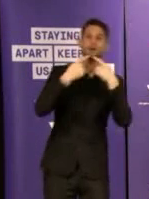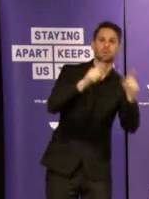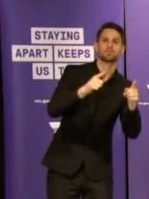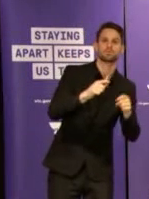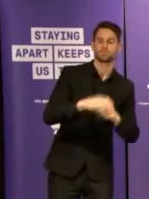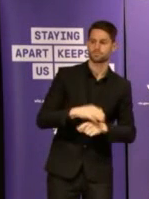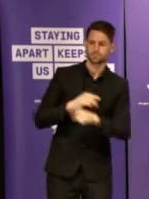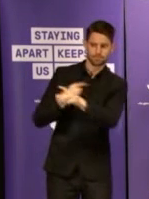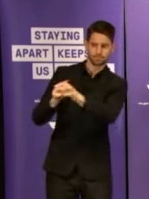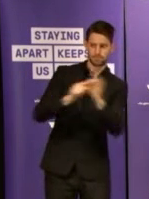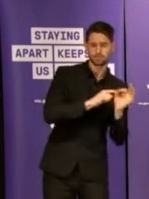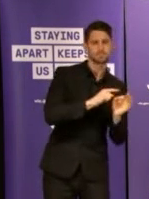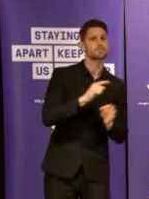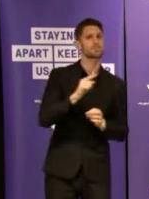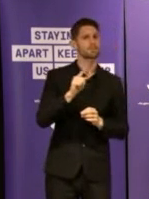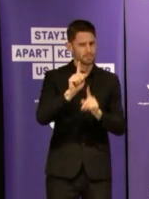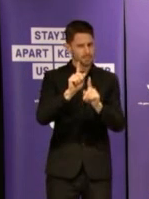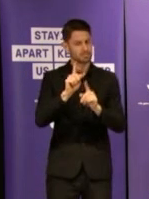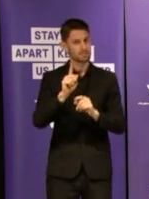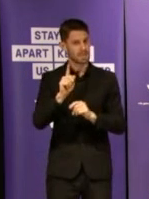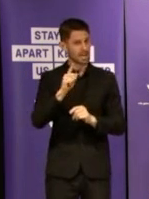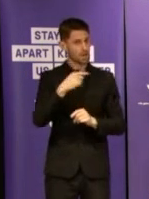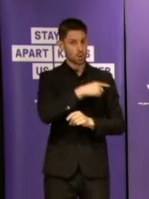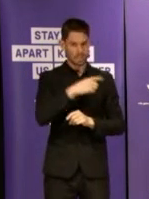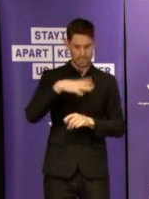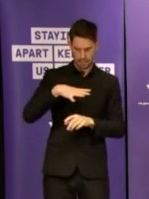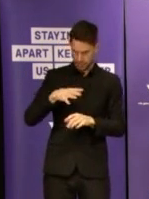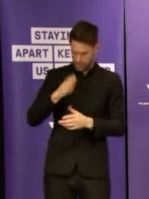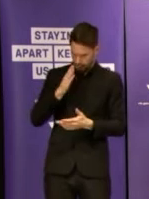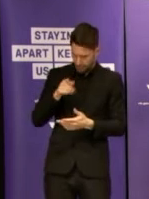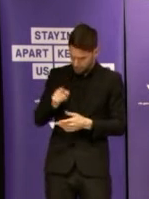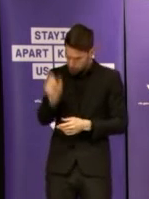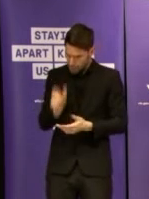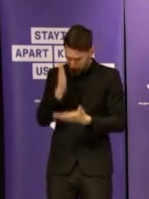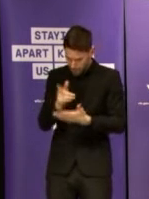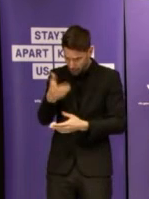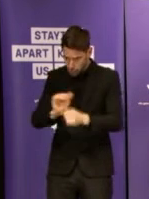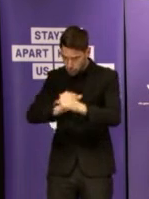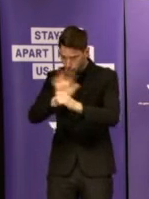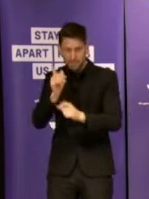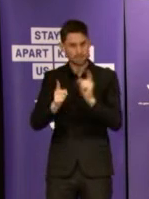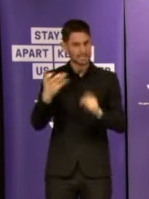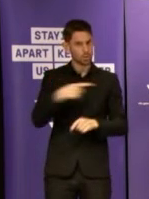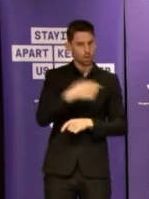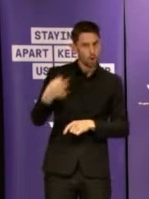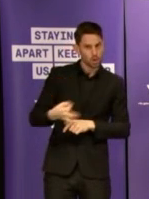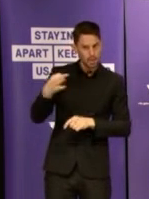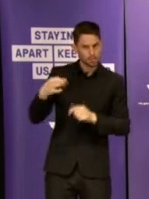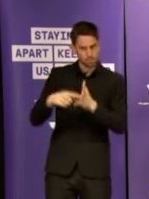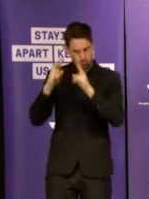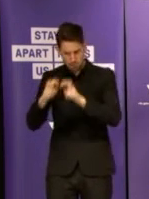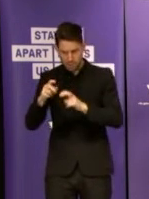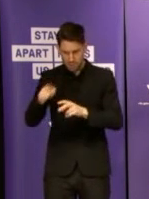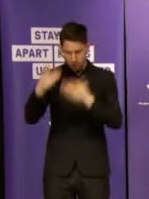Is there a complexity to verifying the actual cause of death, the mortality? Not necessarily.